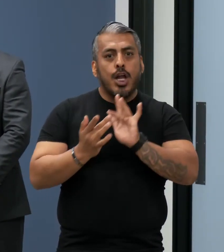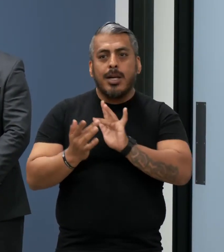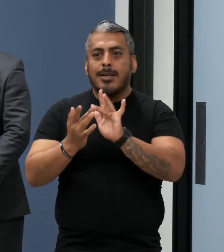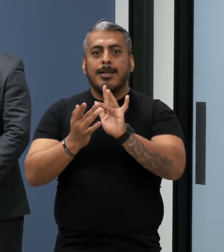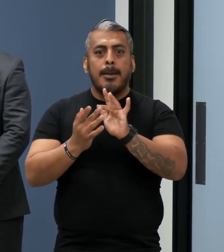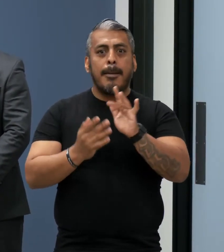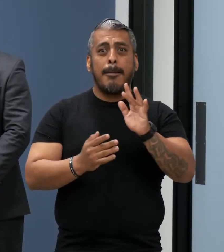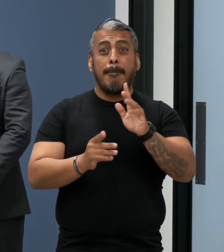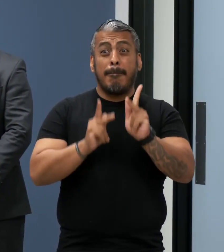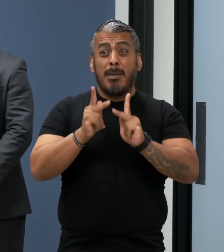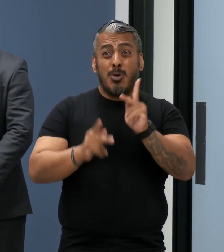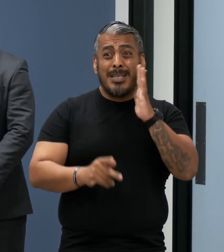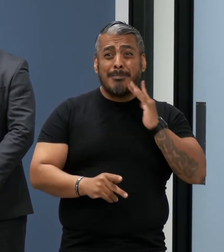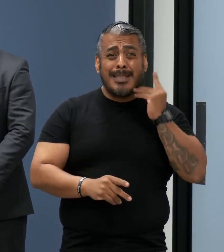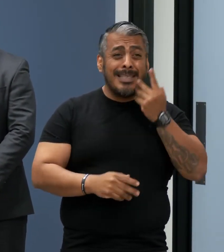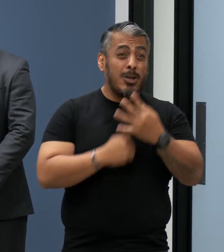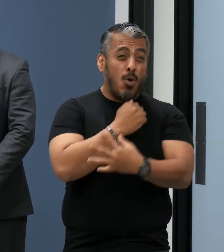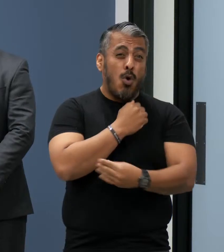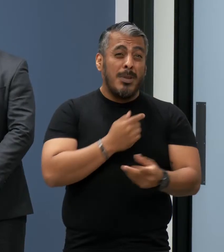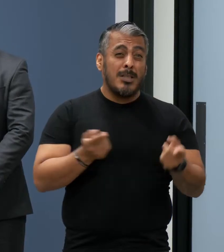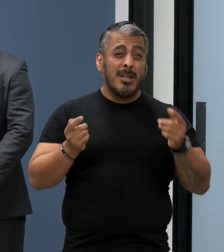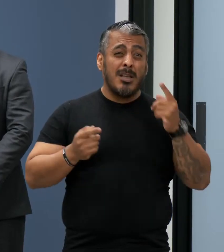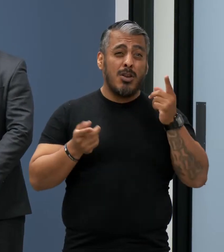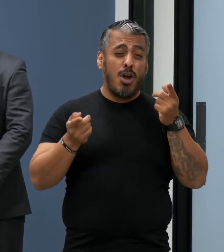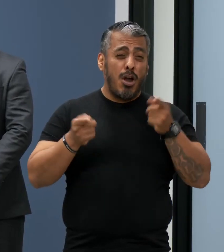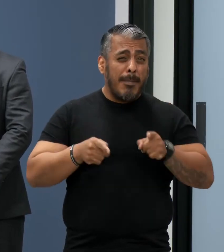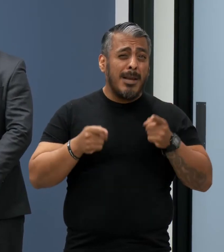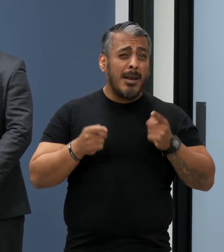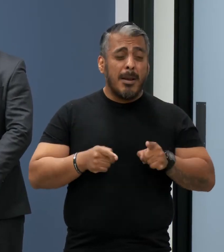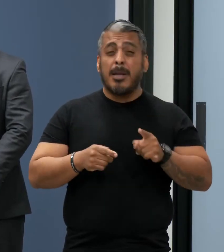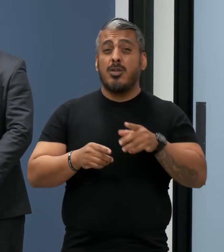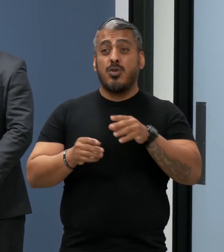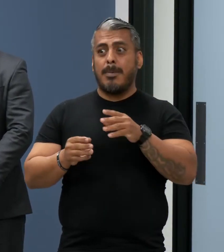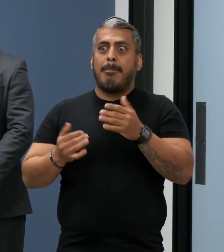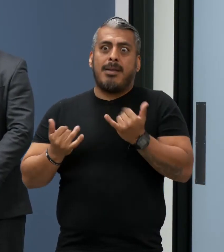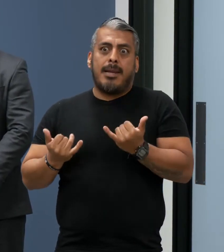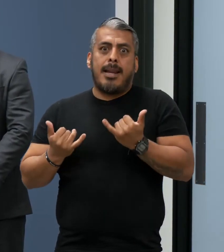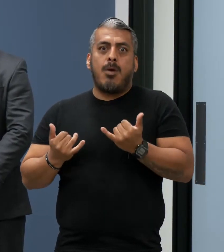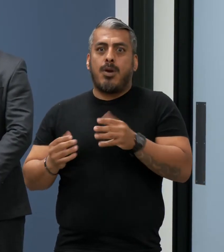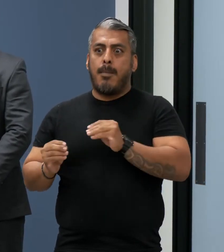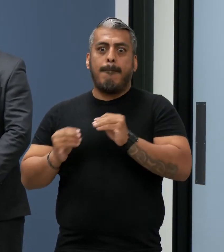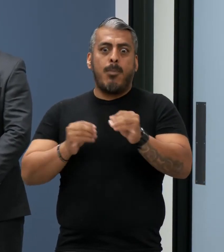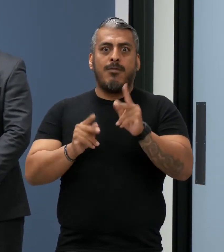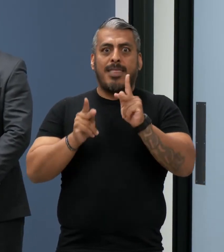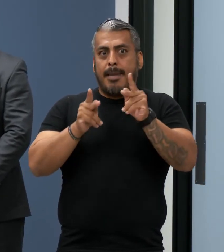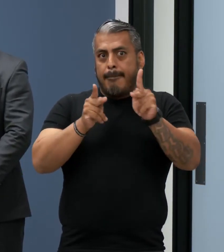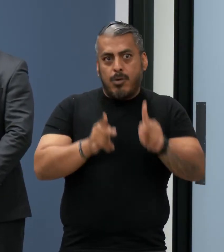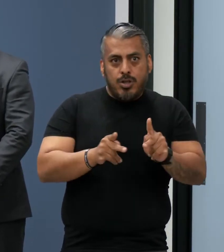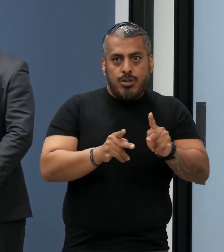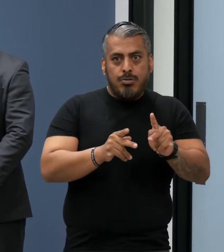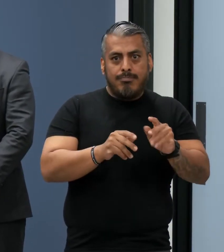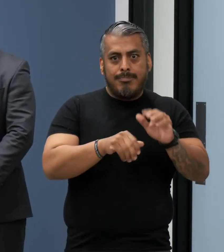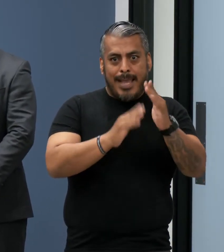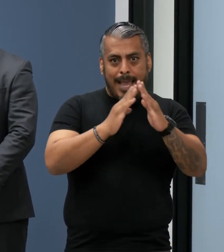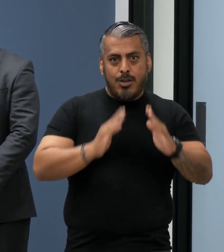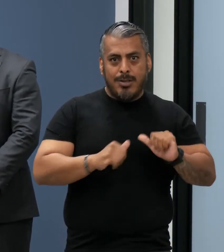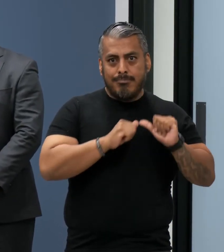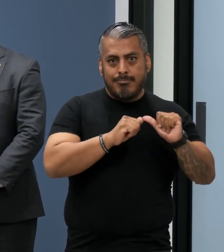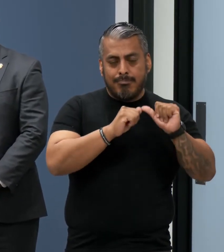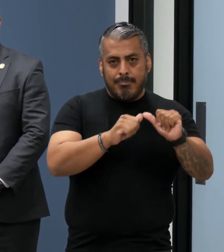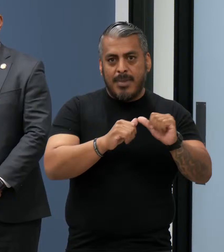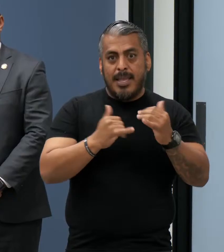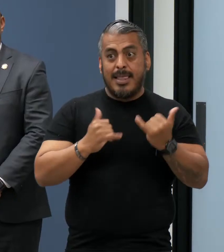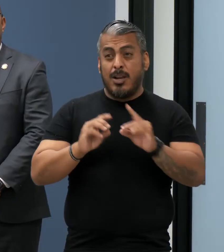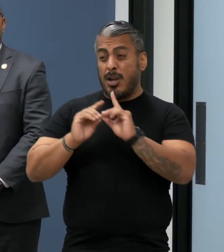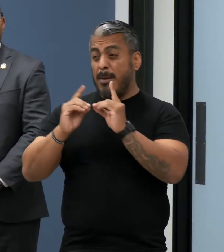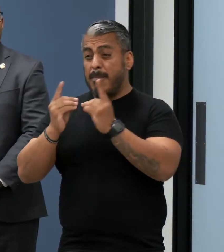people experiencing homelessness presents an opportunity to move that person towards housing stability. The concerted